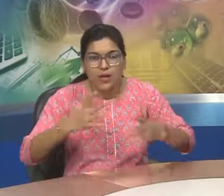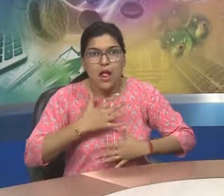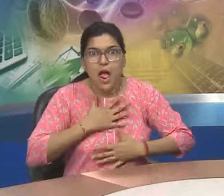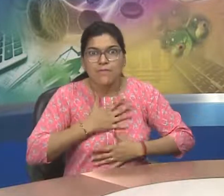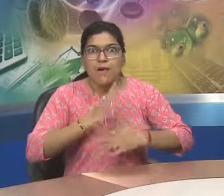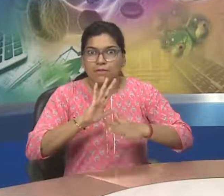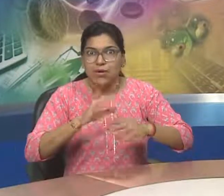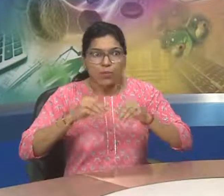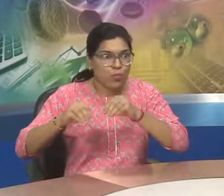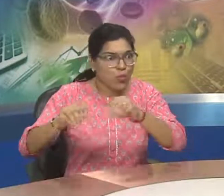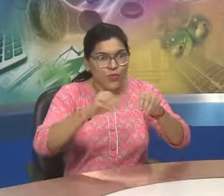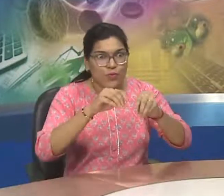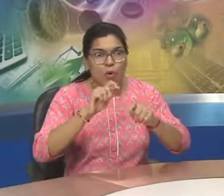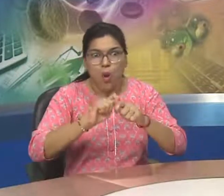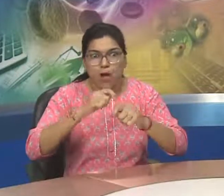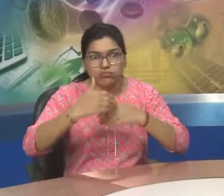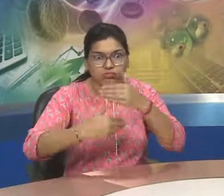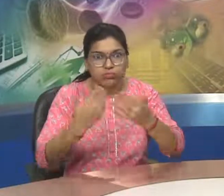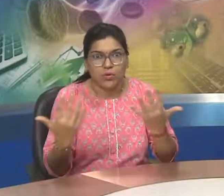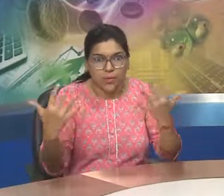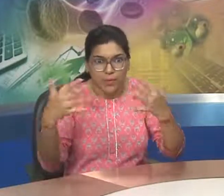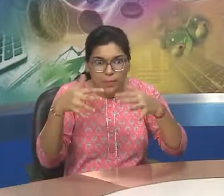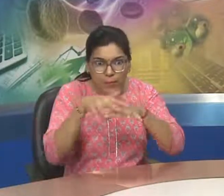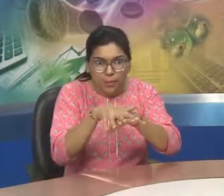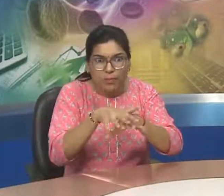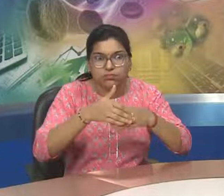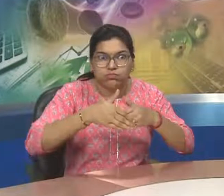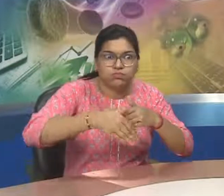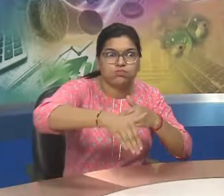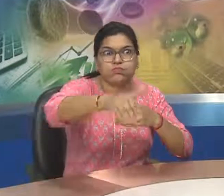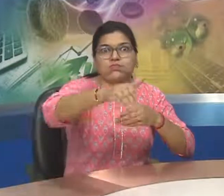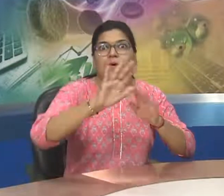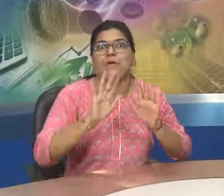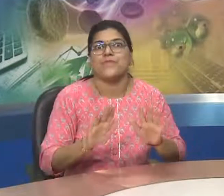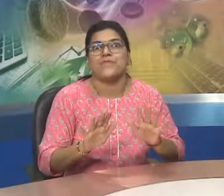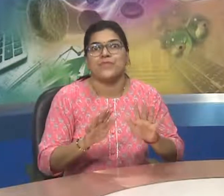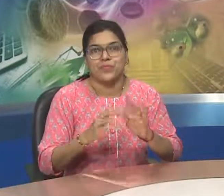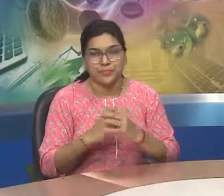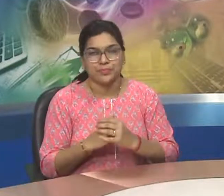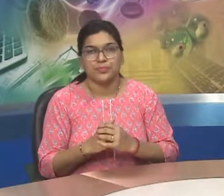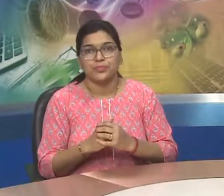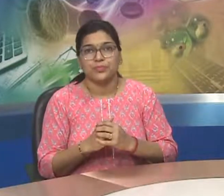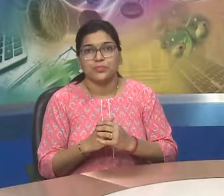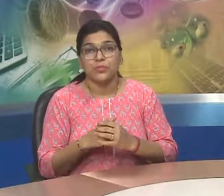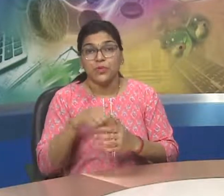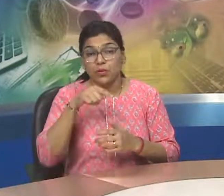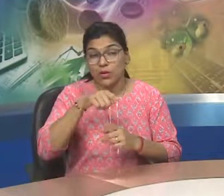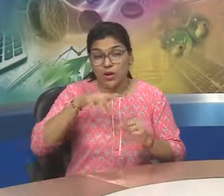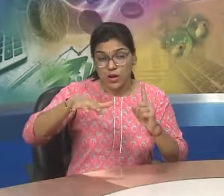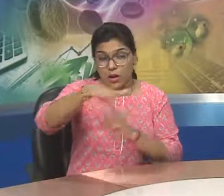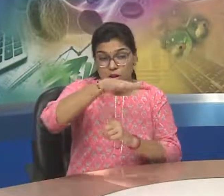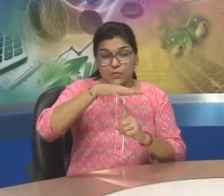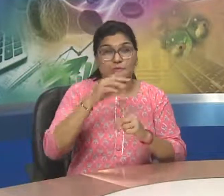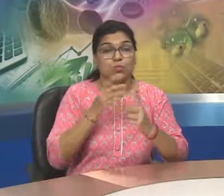The environment broadly includes living and non-living